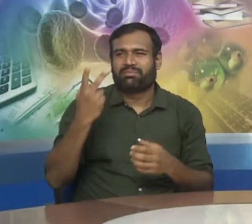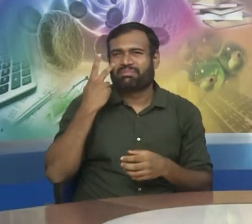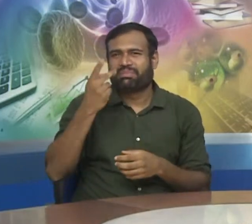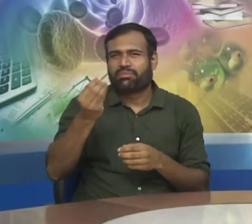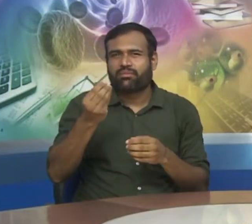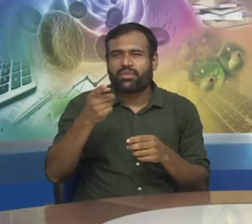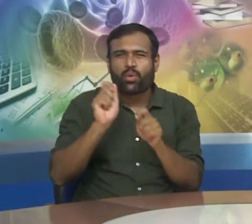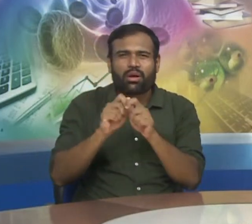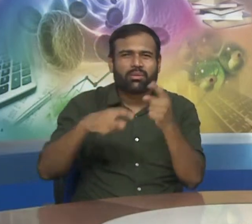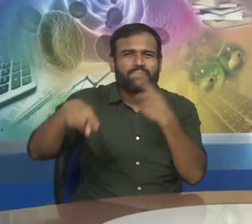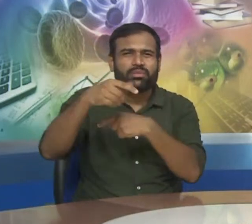society.